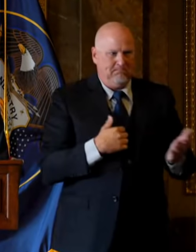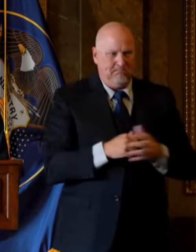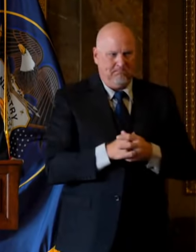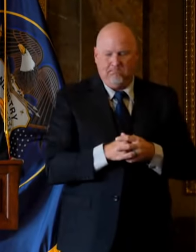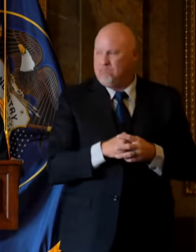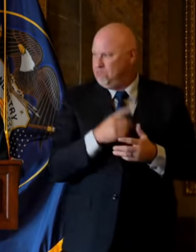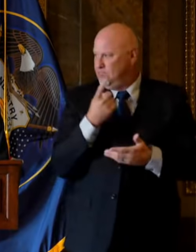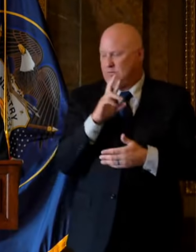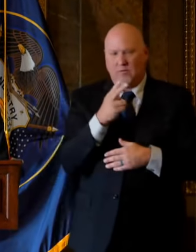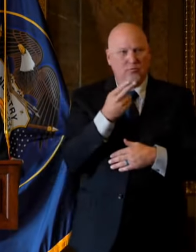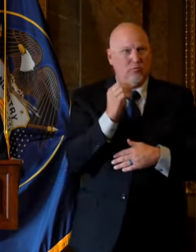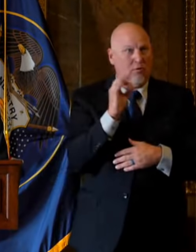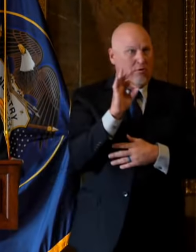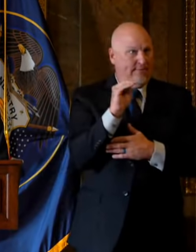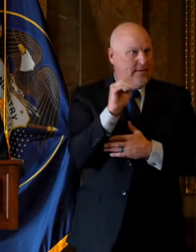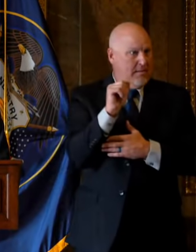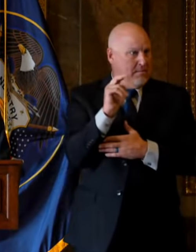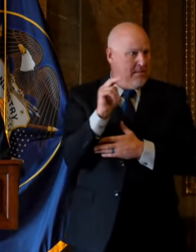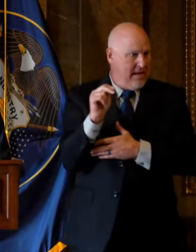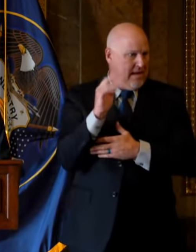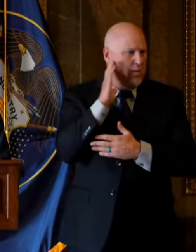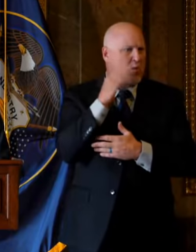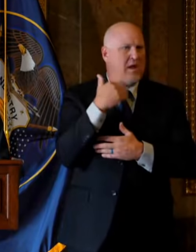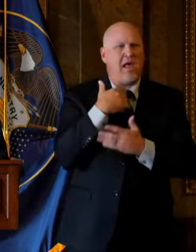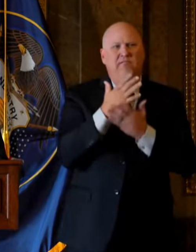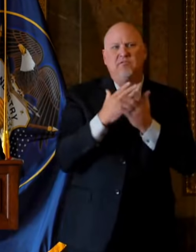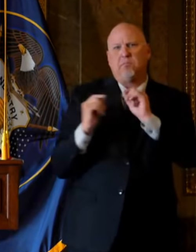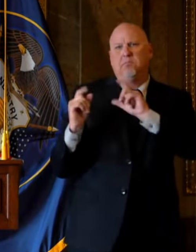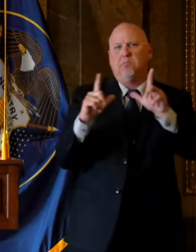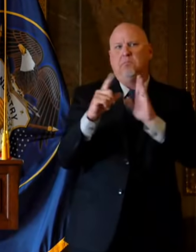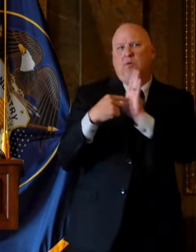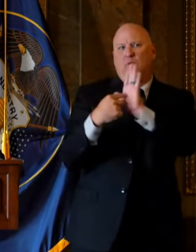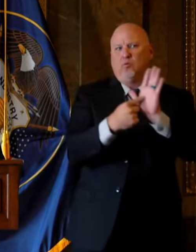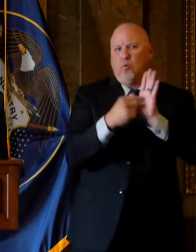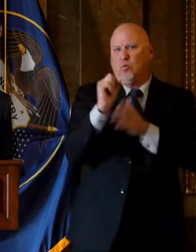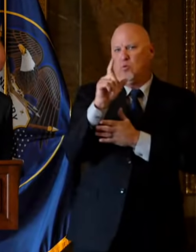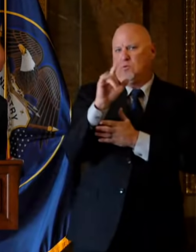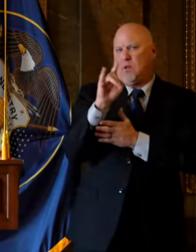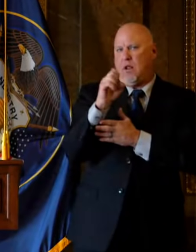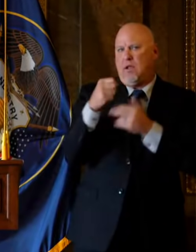of those slides will be given to members of the meeting. Dr. Hoffman.